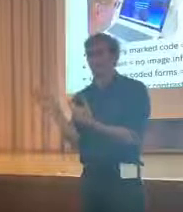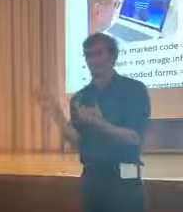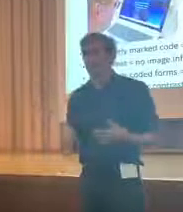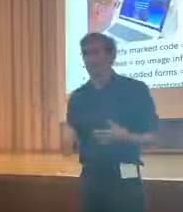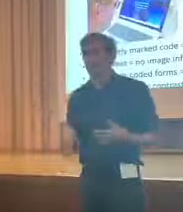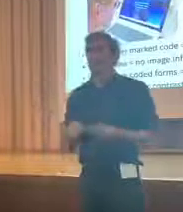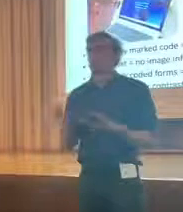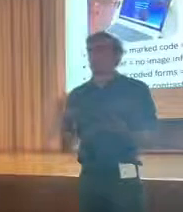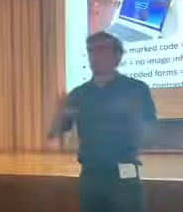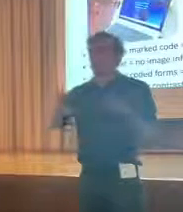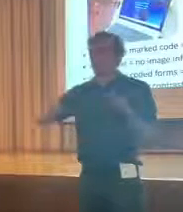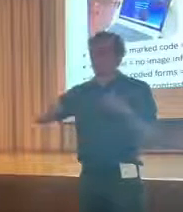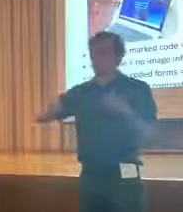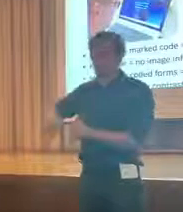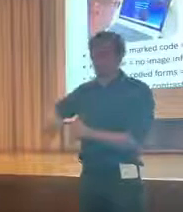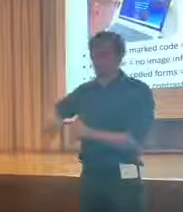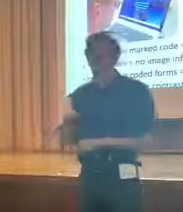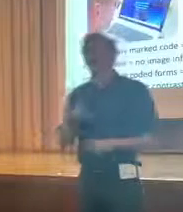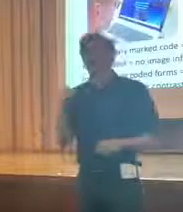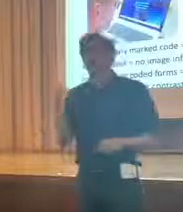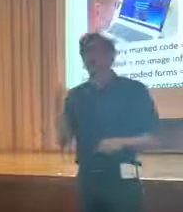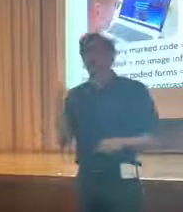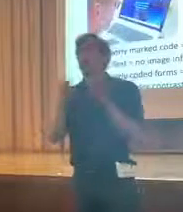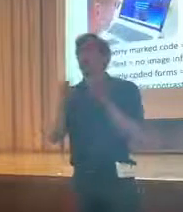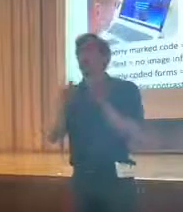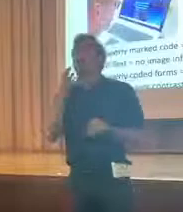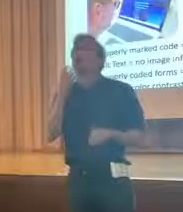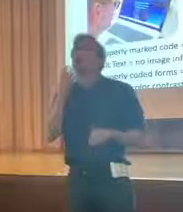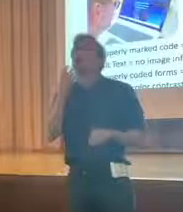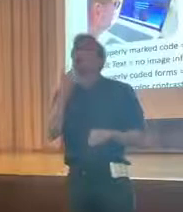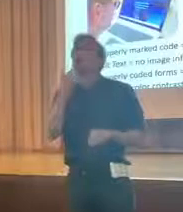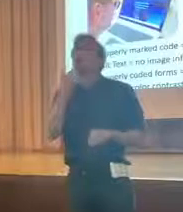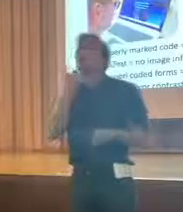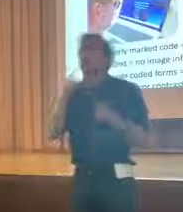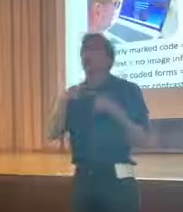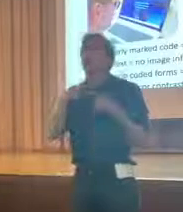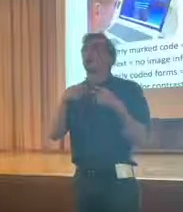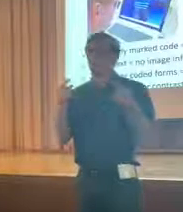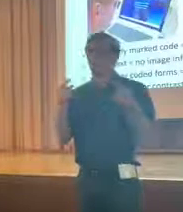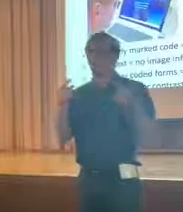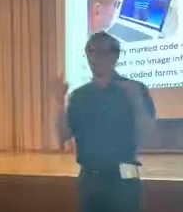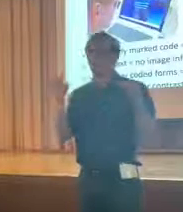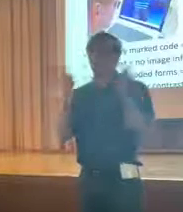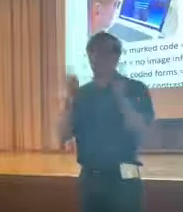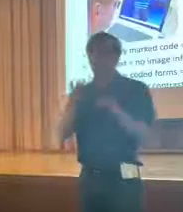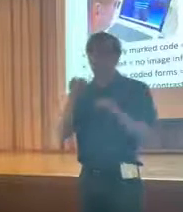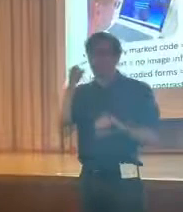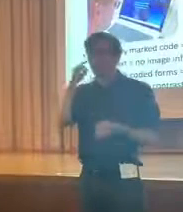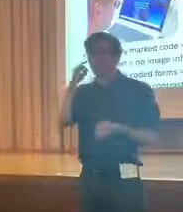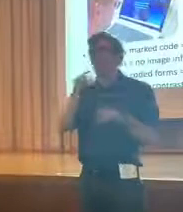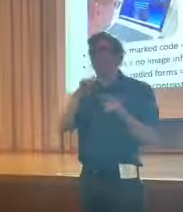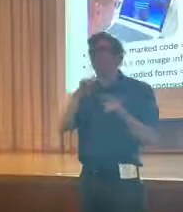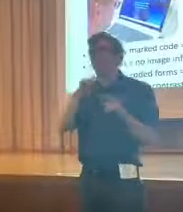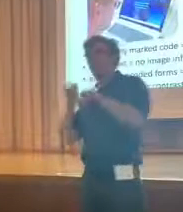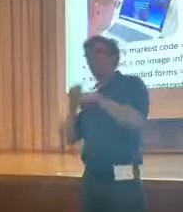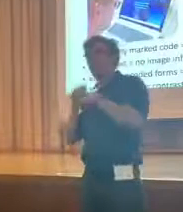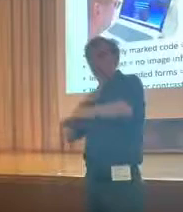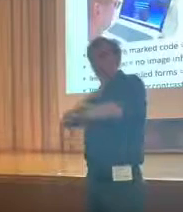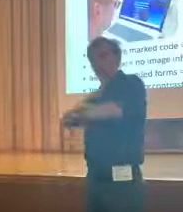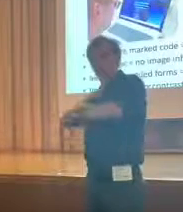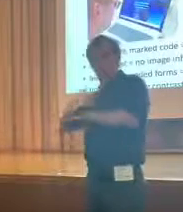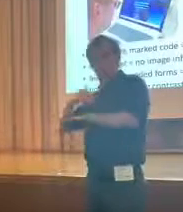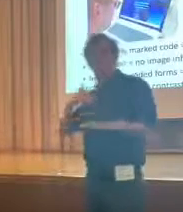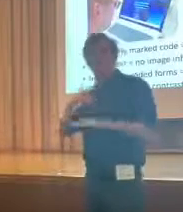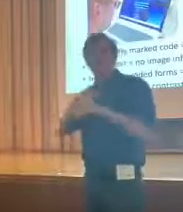contrast is real important. So if you stop by our table and got one of your free accessibility library cards, we have links to